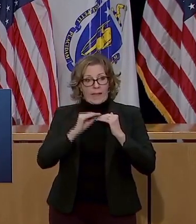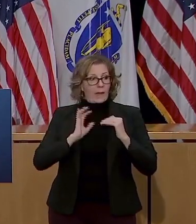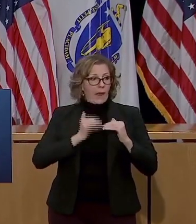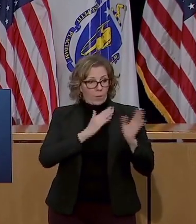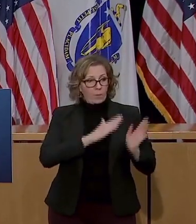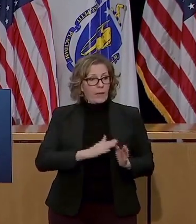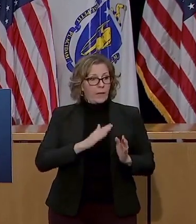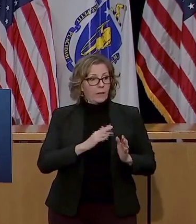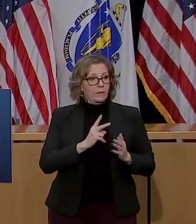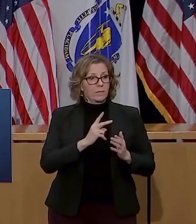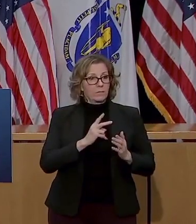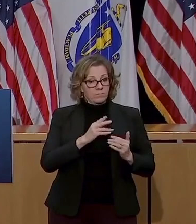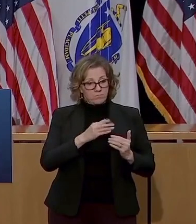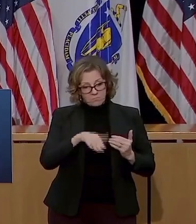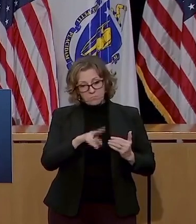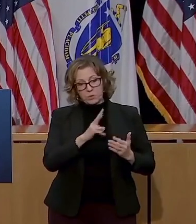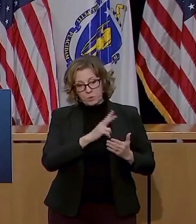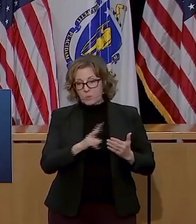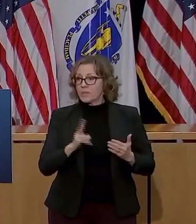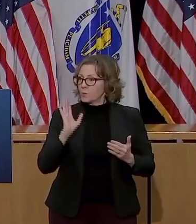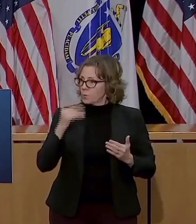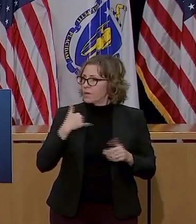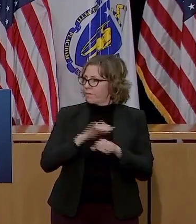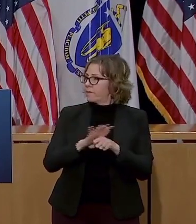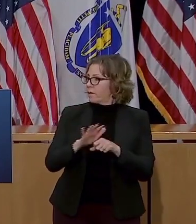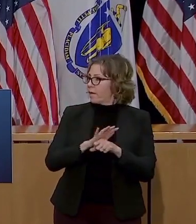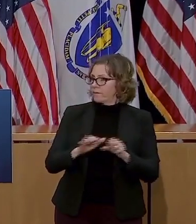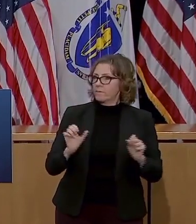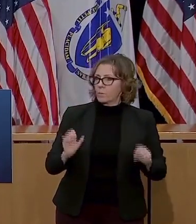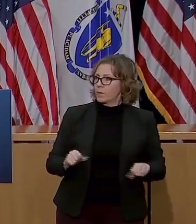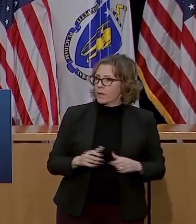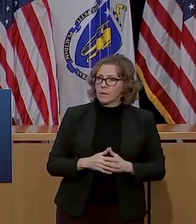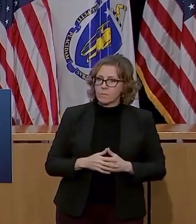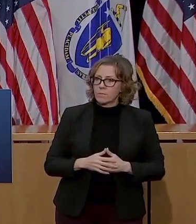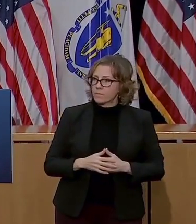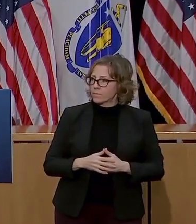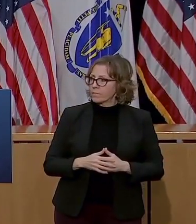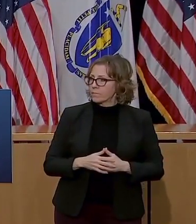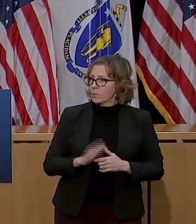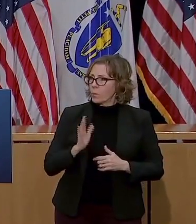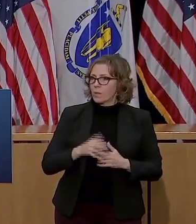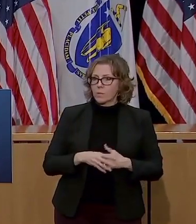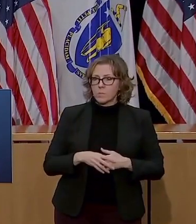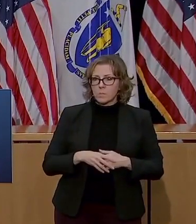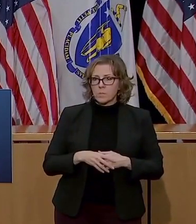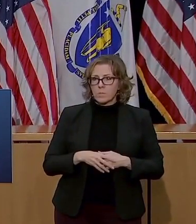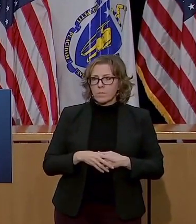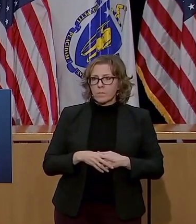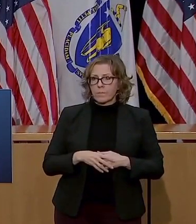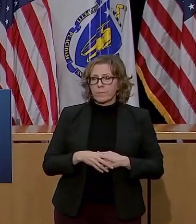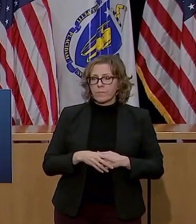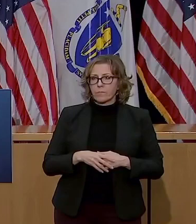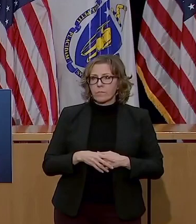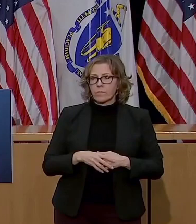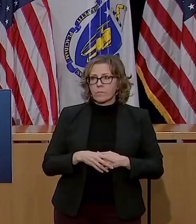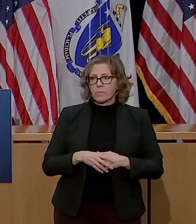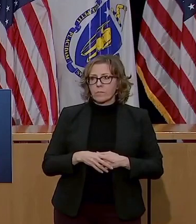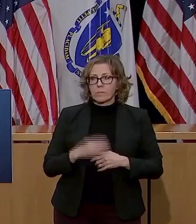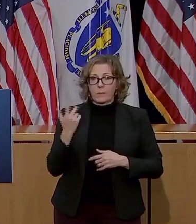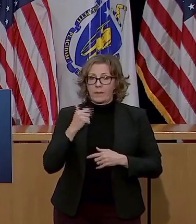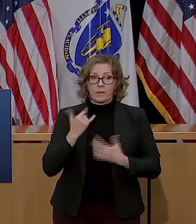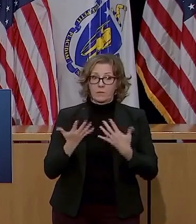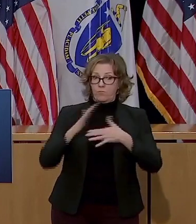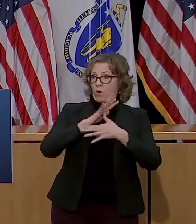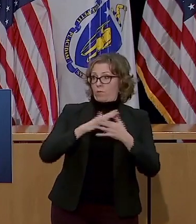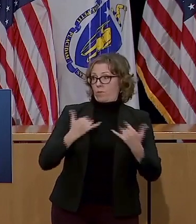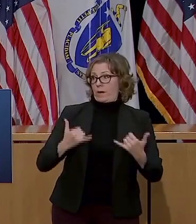have empty seats and open appointments that we won't be able to fill. Because our goal at this point is to go as hard as we can